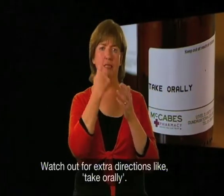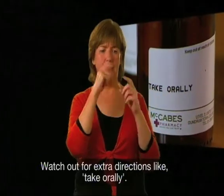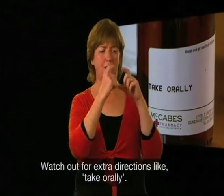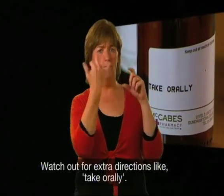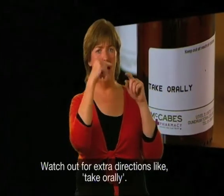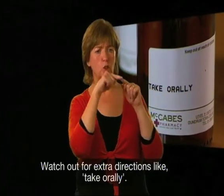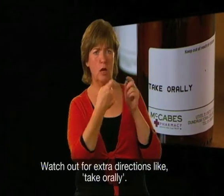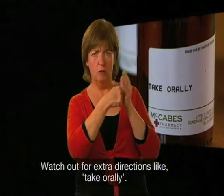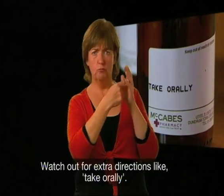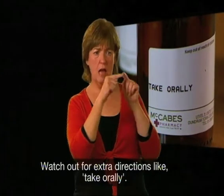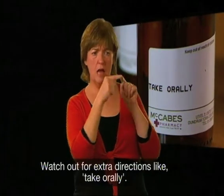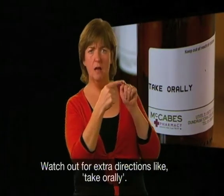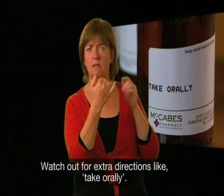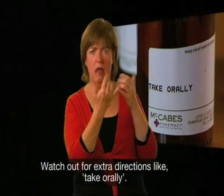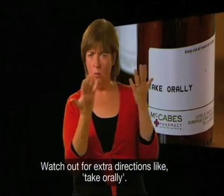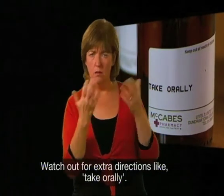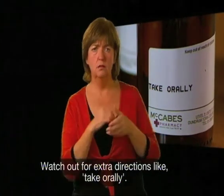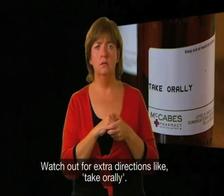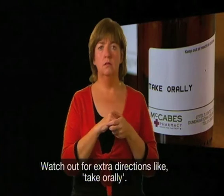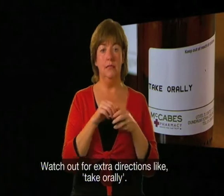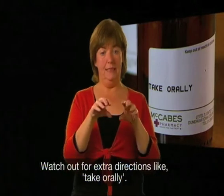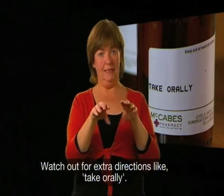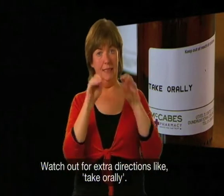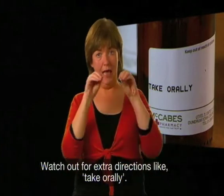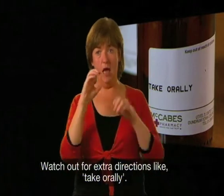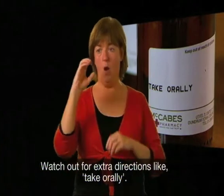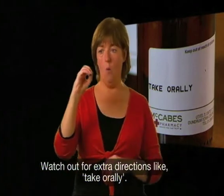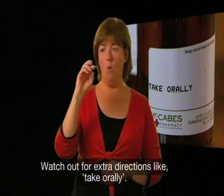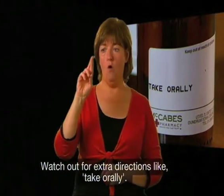Watch out for extra directions like take orally.